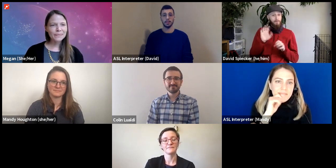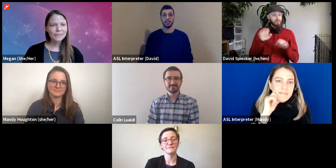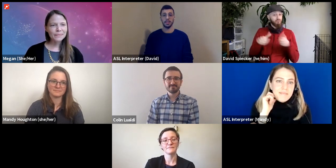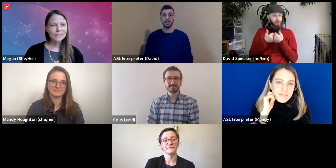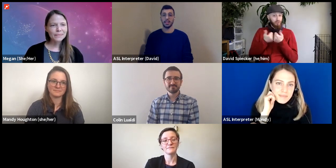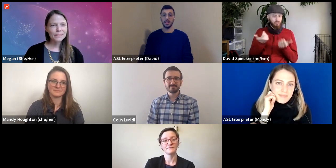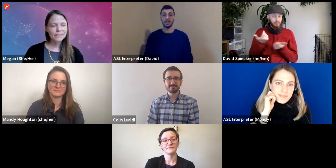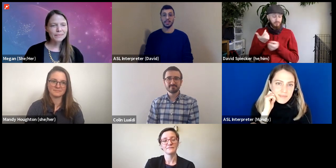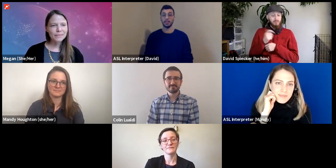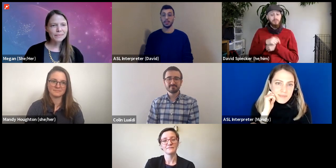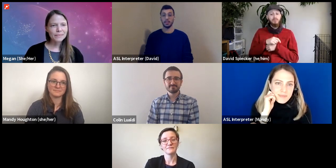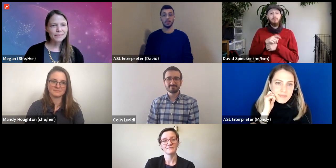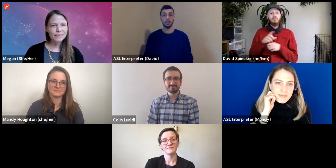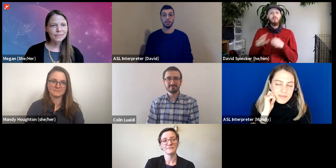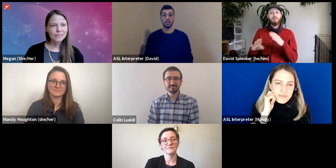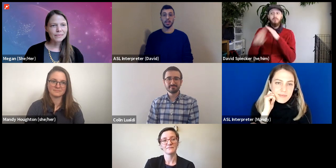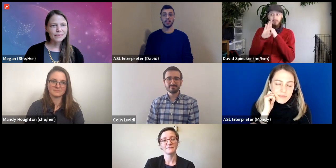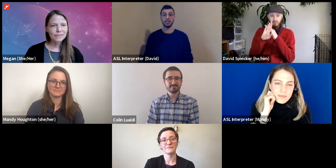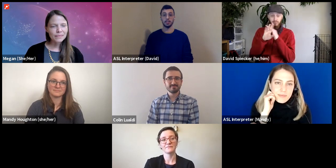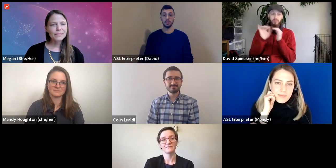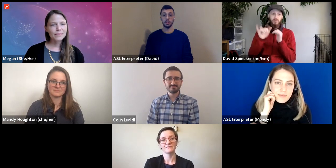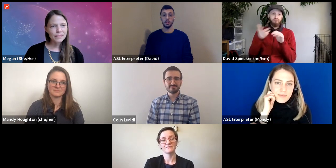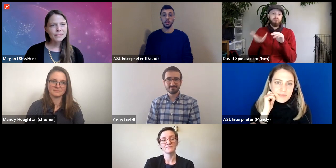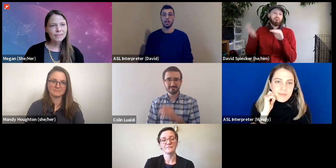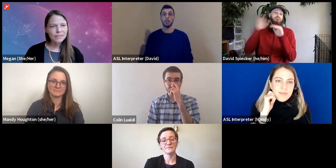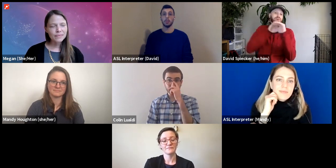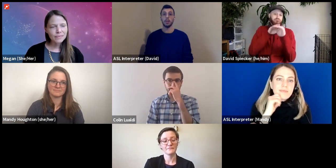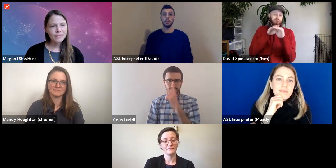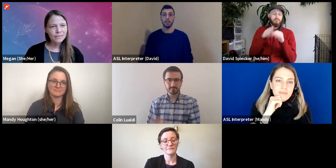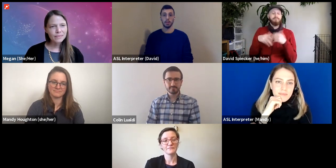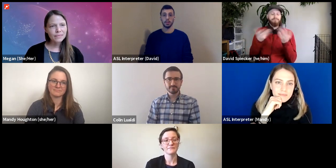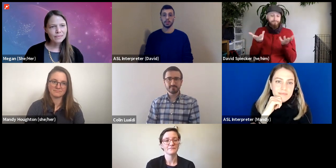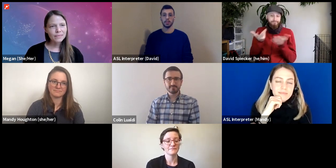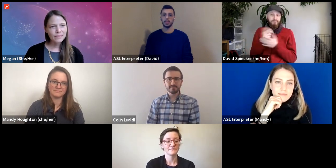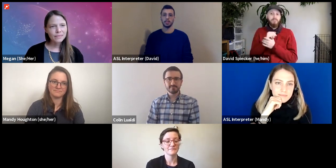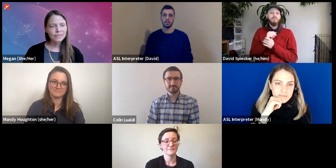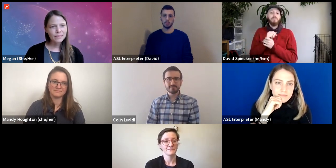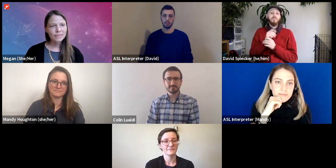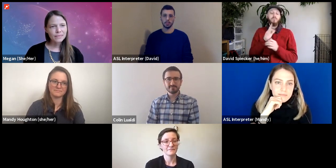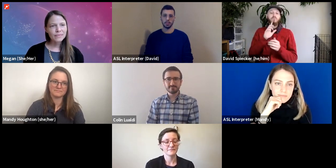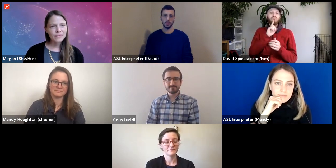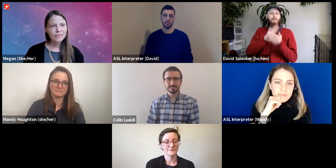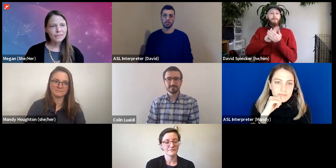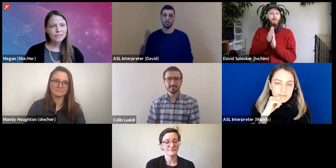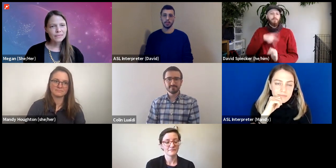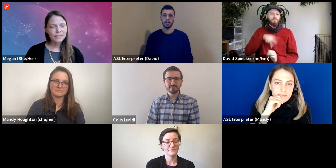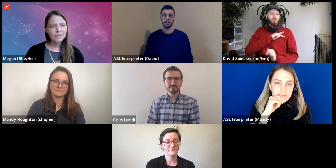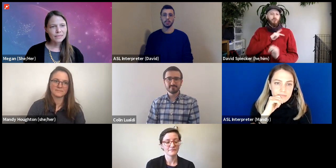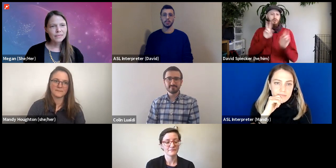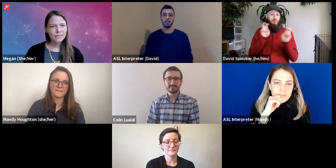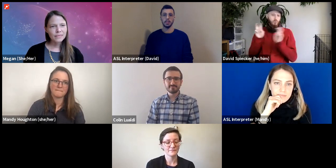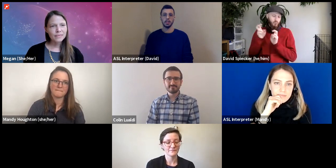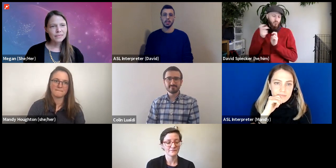The first is that, yeah, STEM can definitely be a challenge. And when you have barriers, that just increases the challenges you